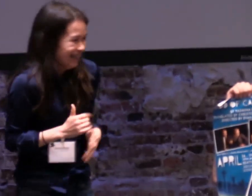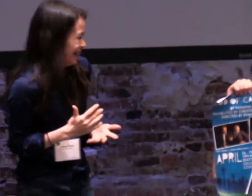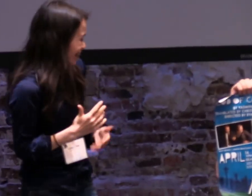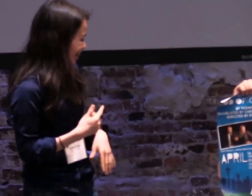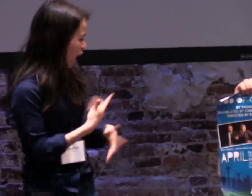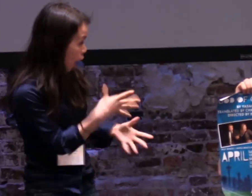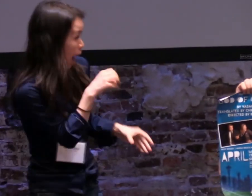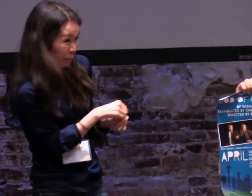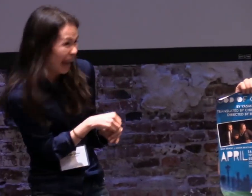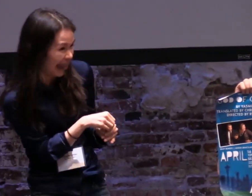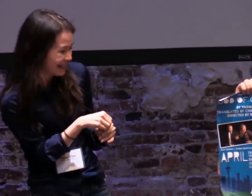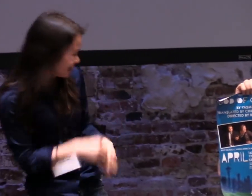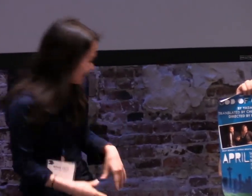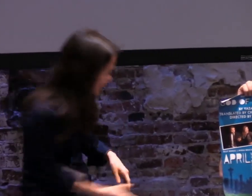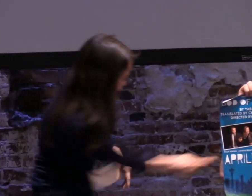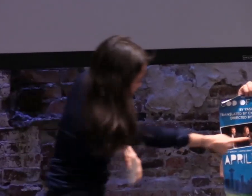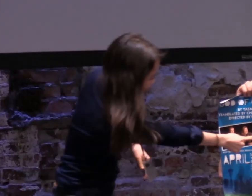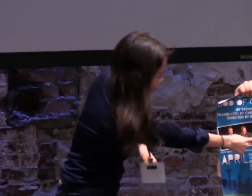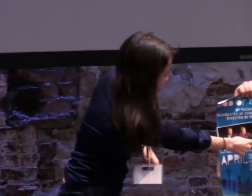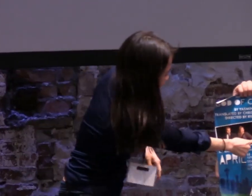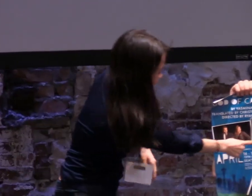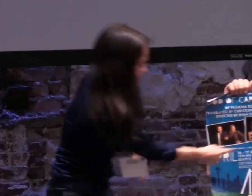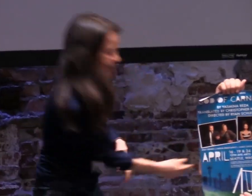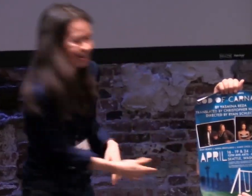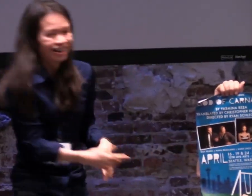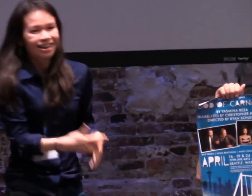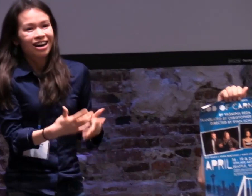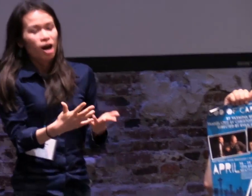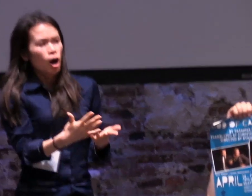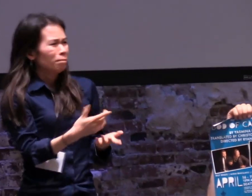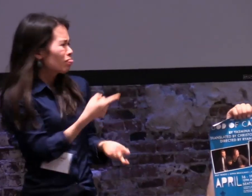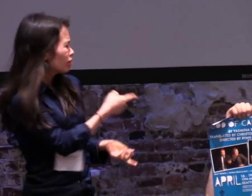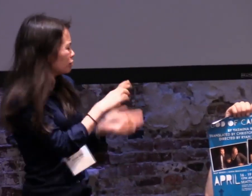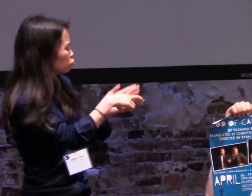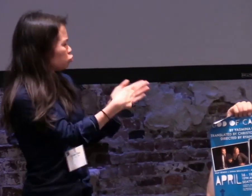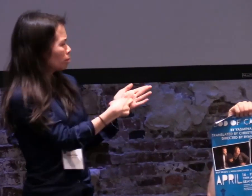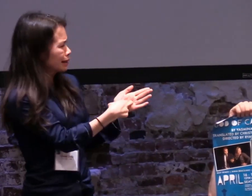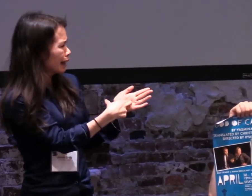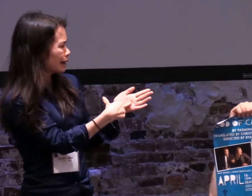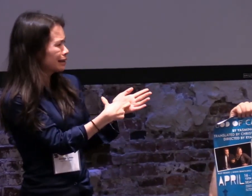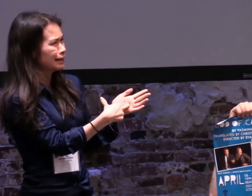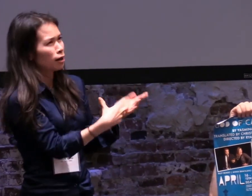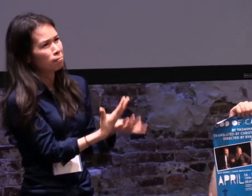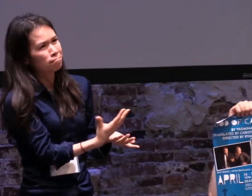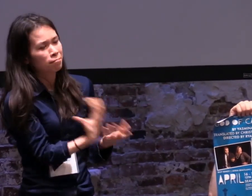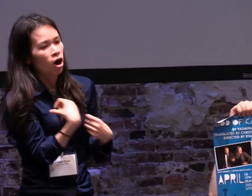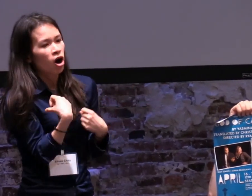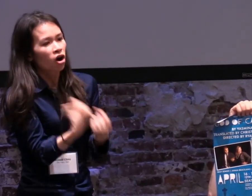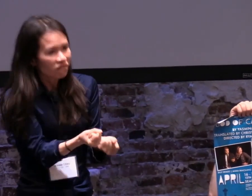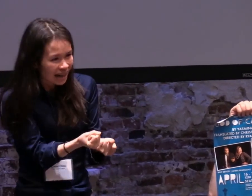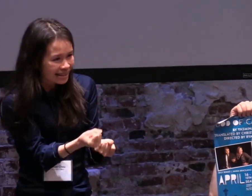The object I brought, that's me, a picture of me in this brochure, in this flyer.